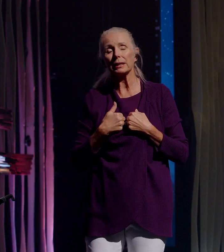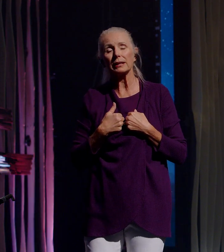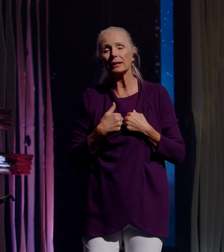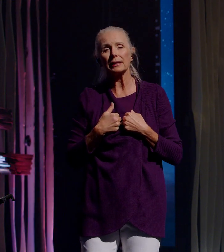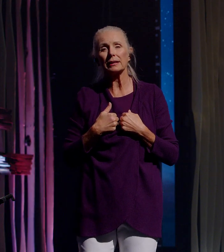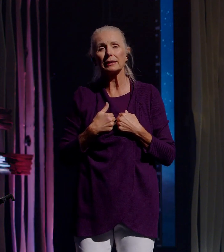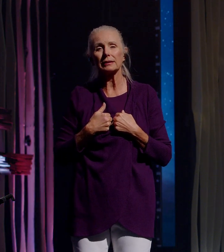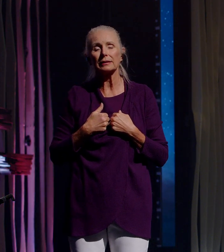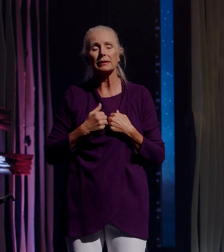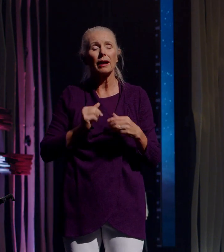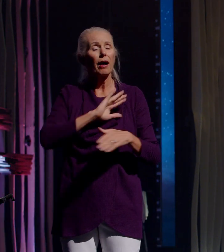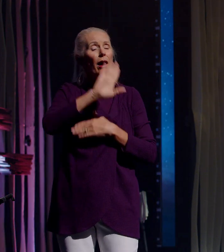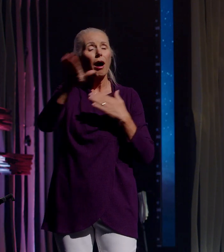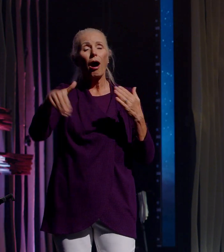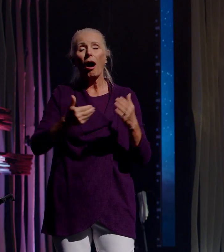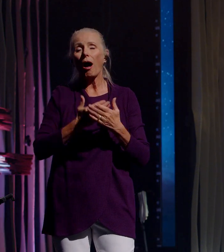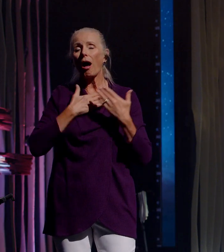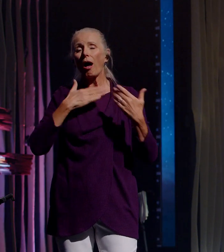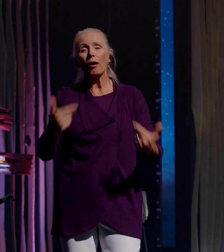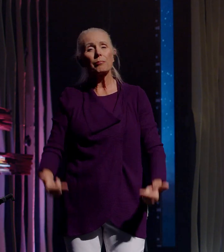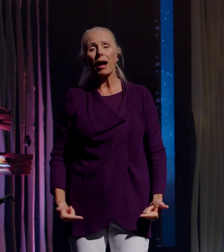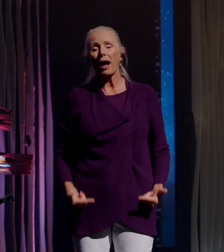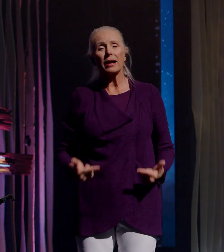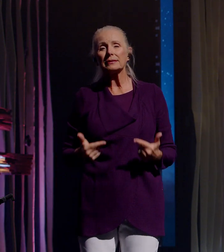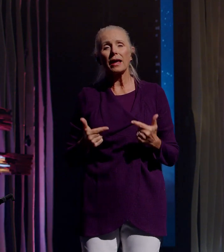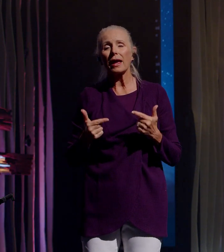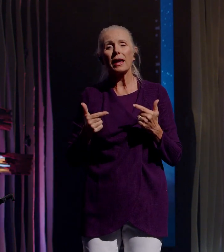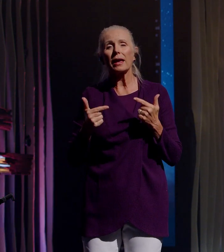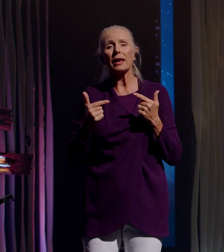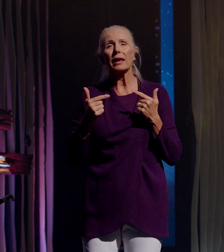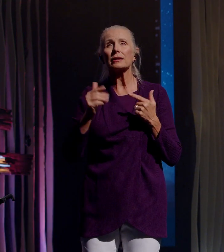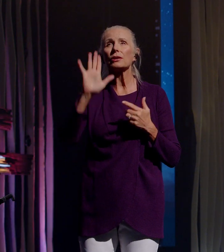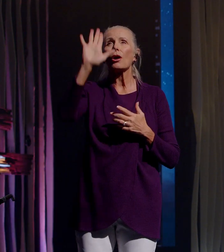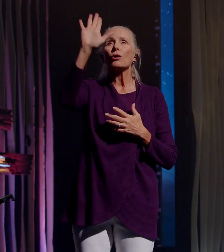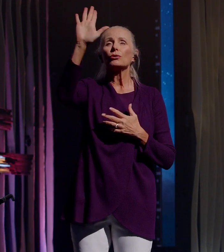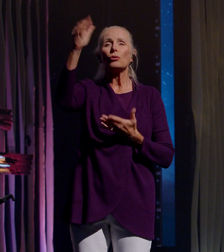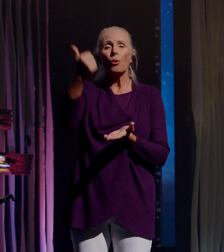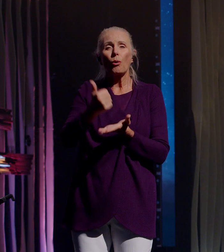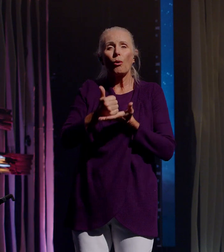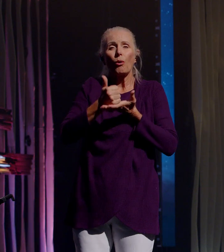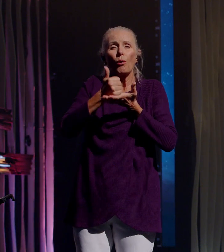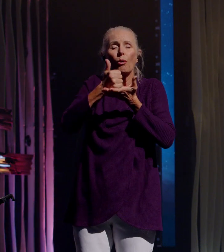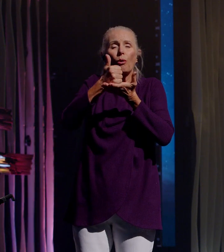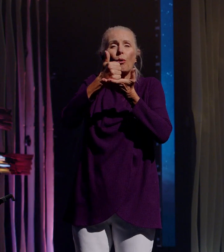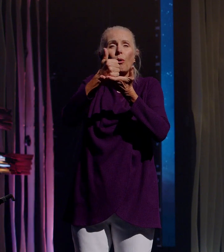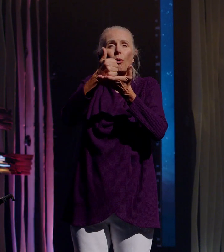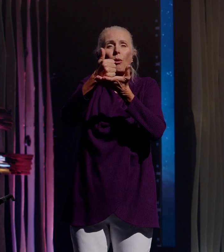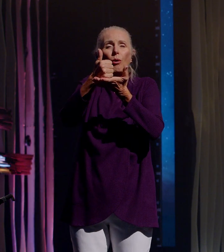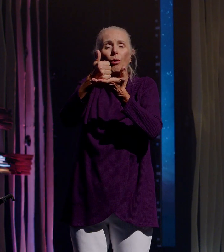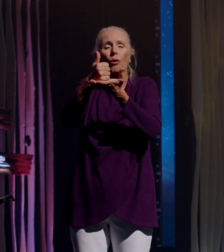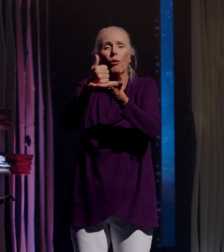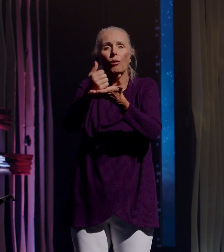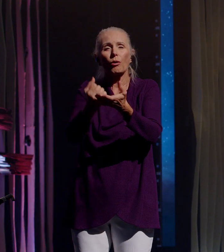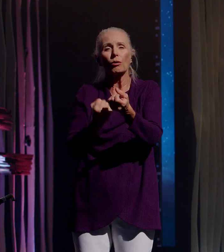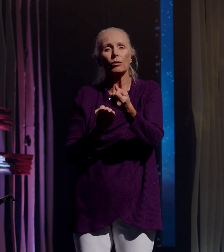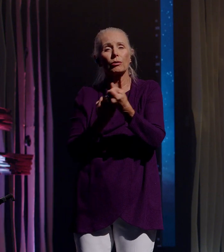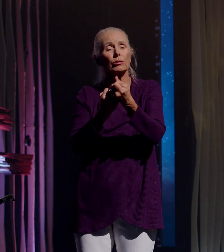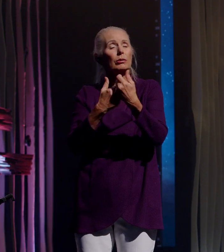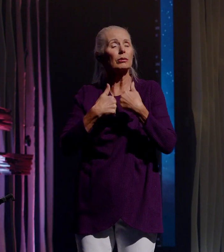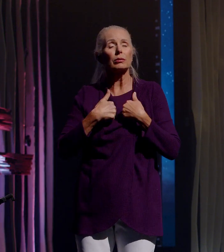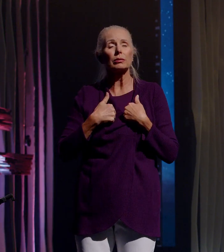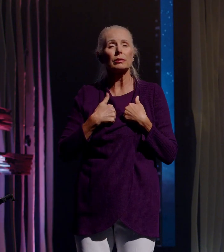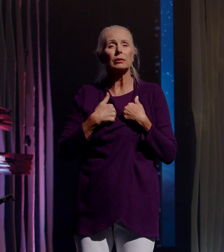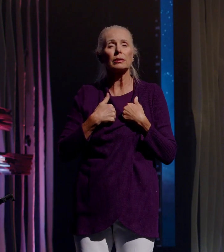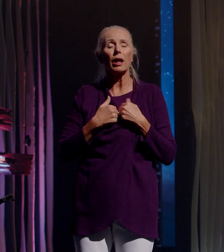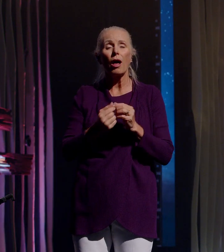All my days I've been held in your hands. From the moment